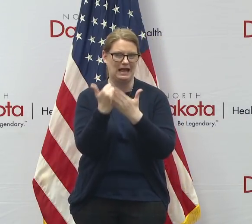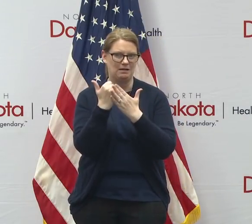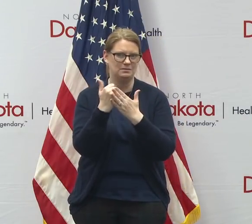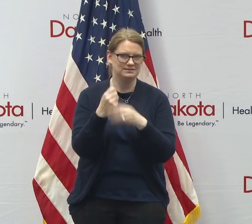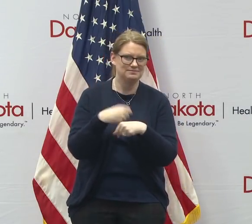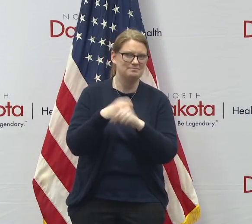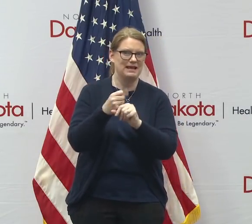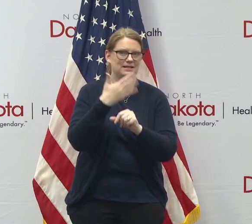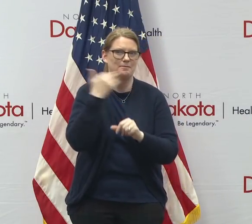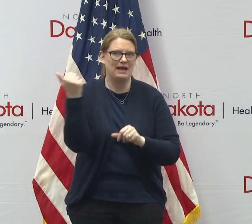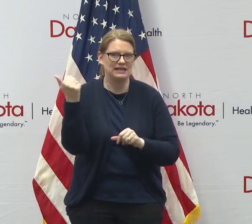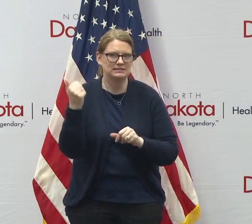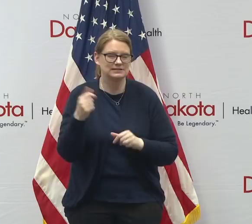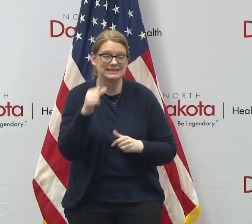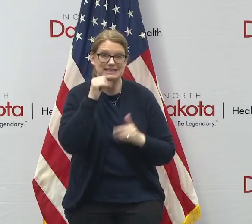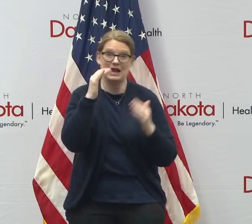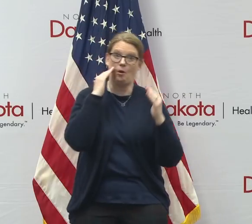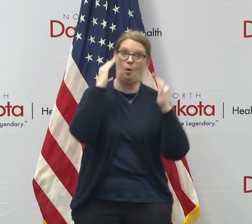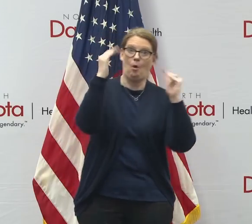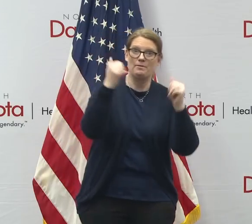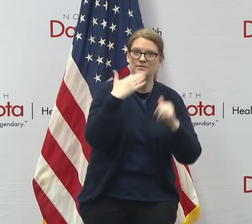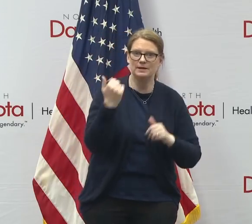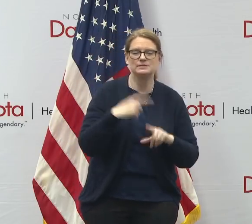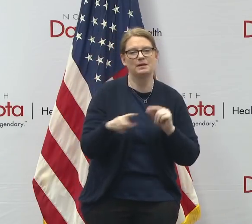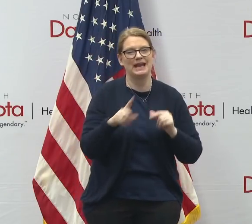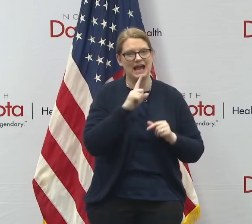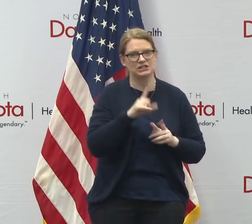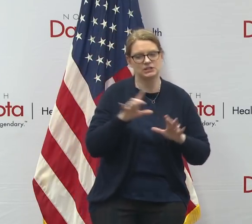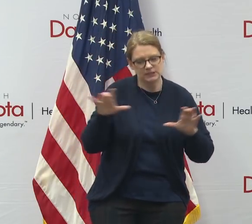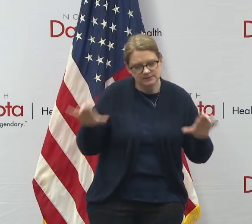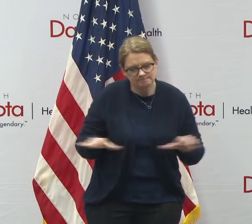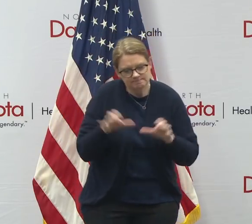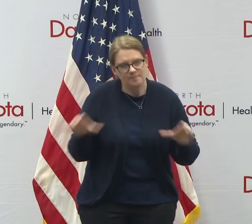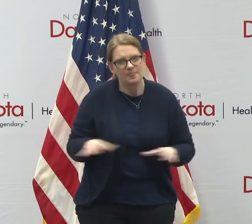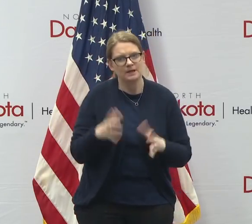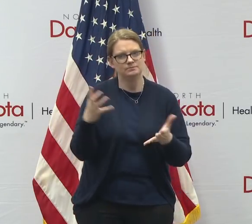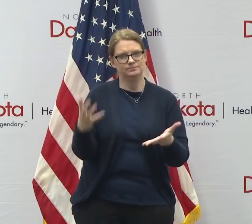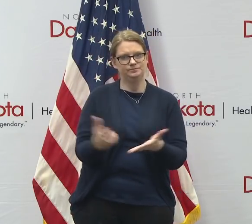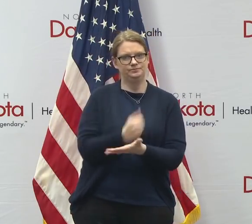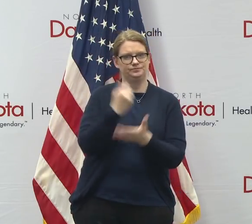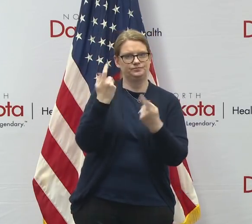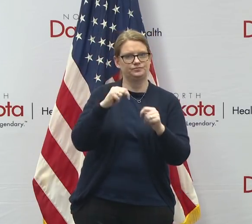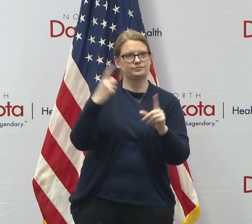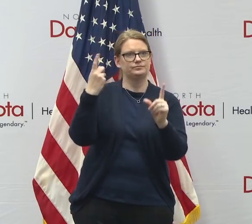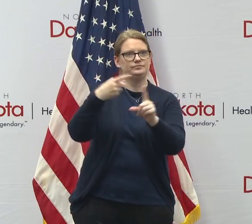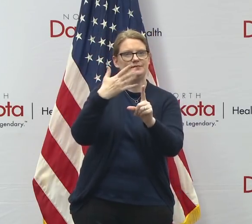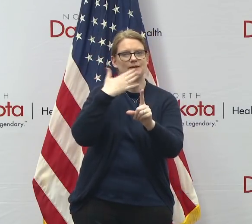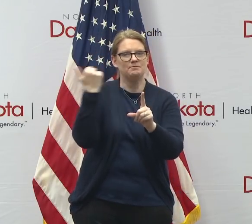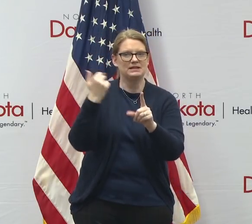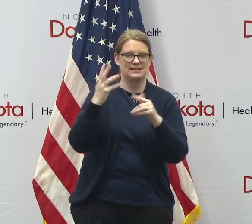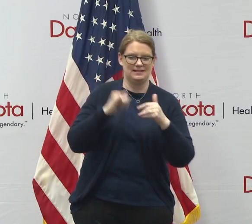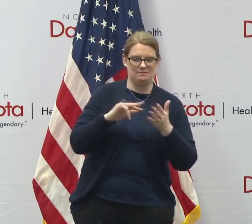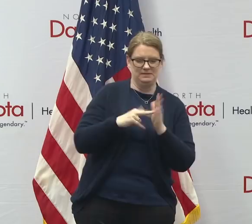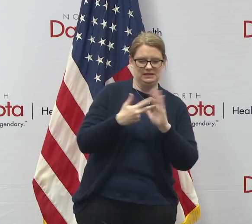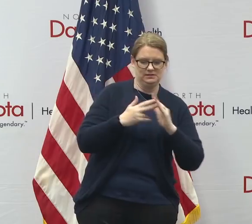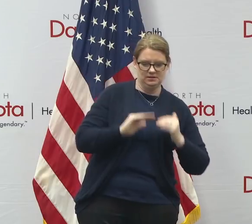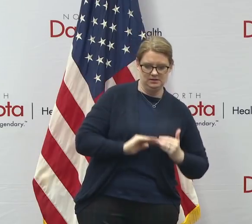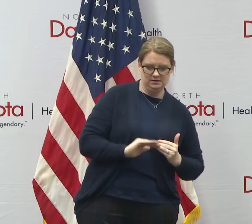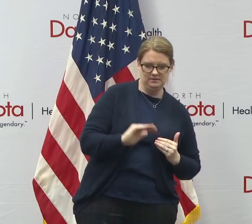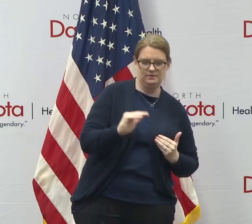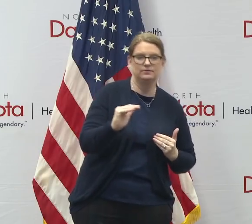best, because it's not hoping for the best, it's actually taking action to achieve the best. The best is a flattened curve and making sure that we've got